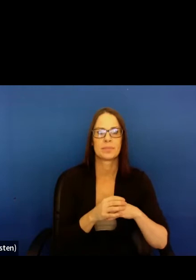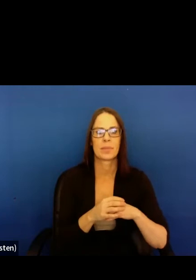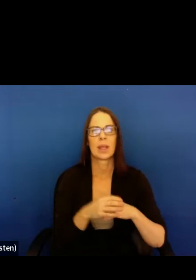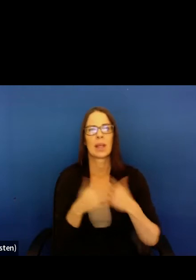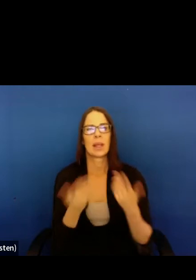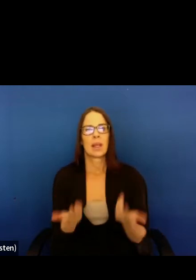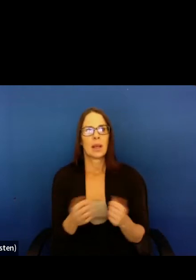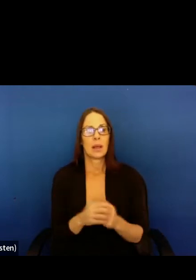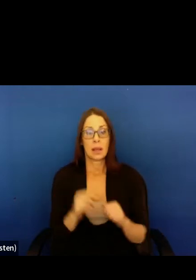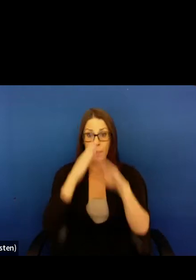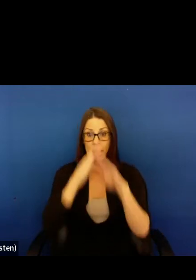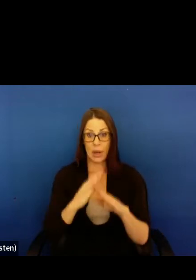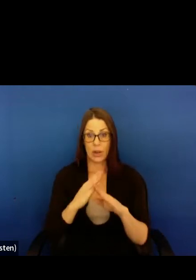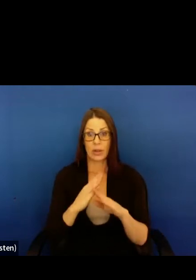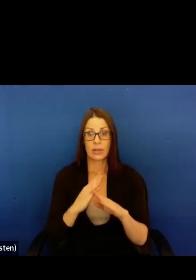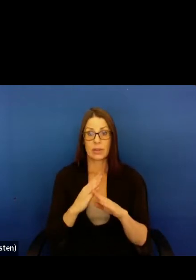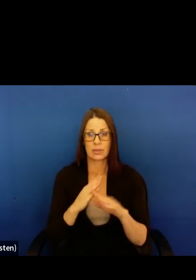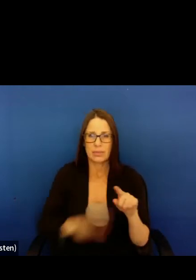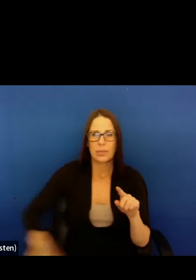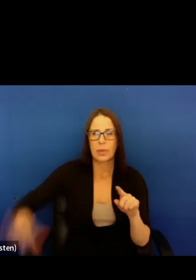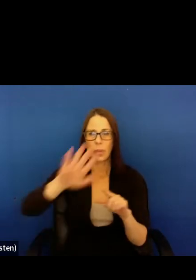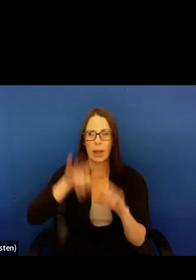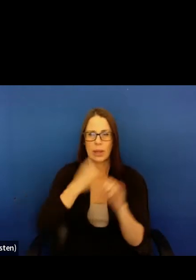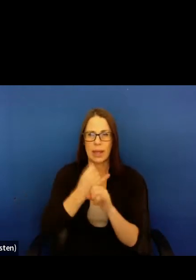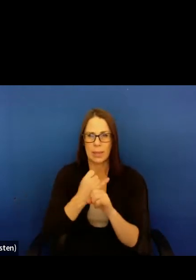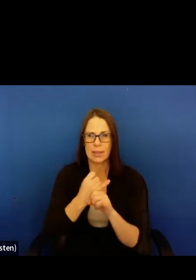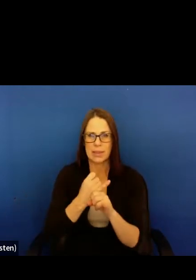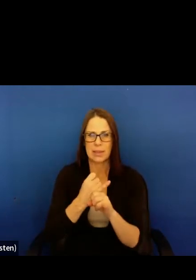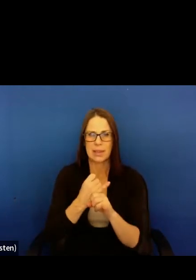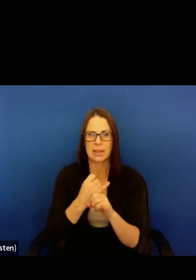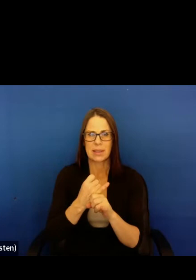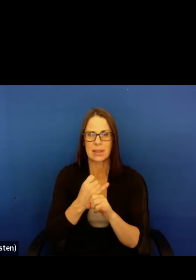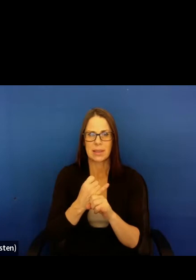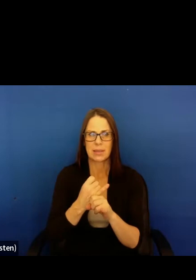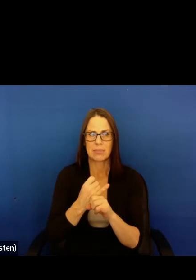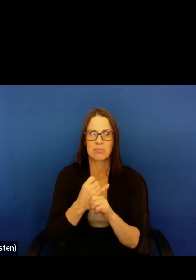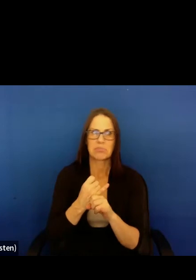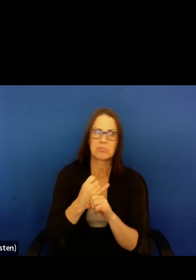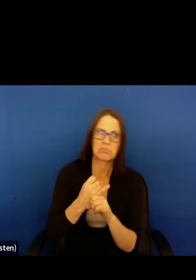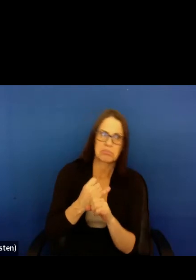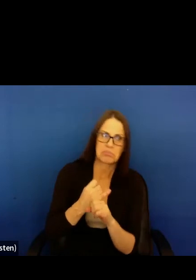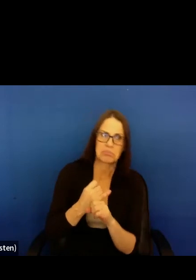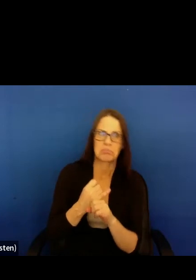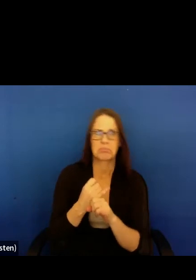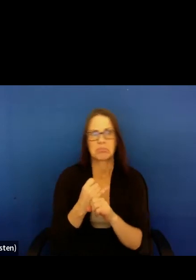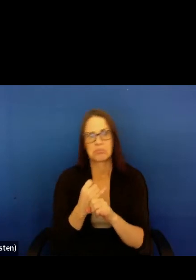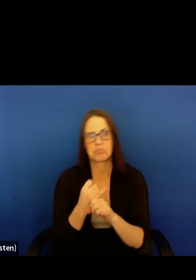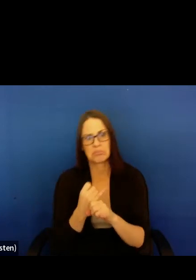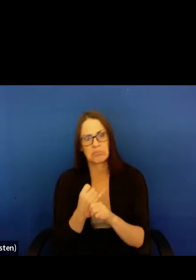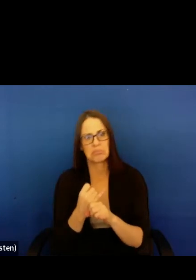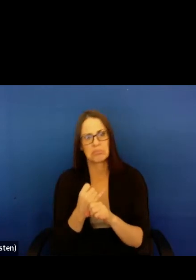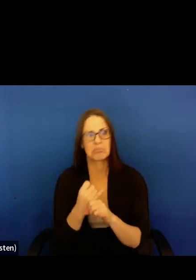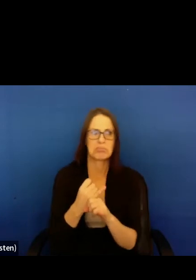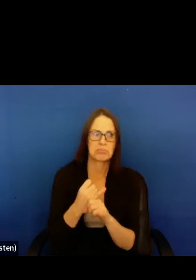The barriers throughout campus have conceptually been identified at a large scale